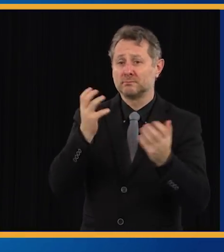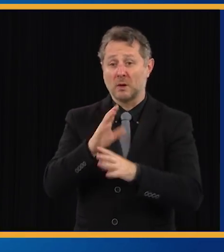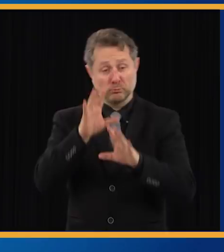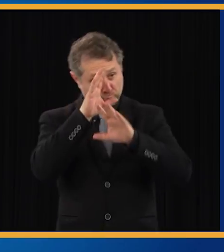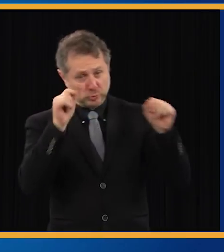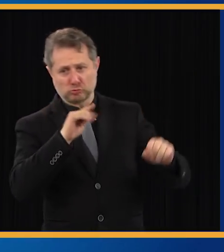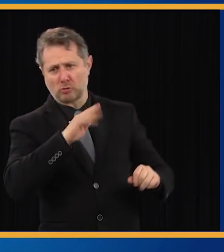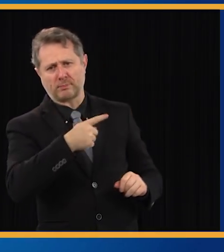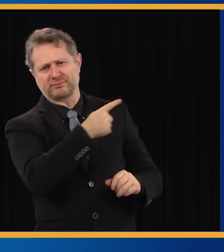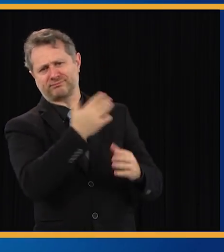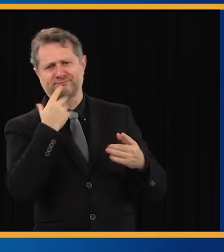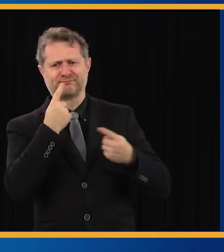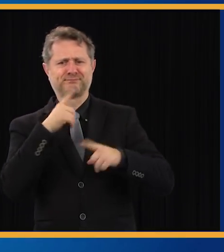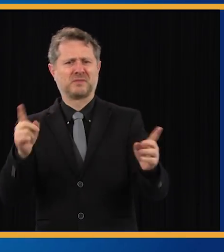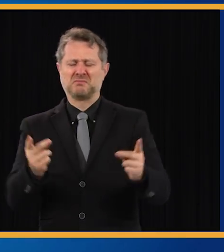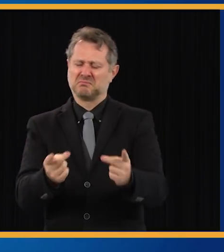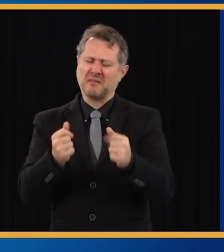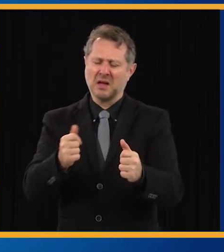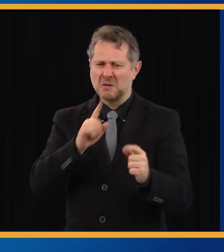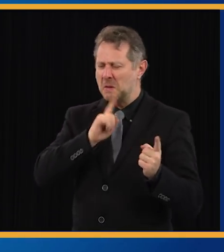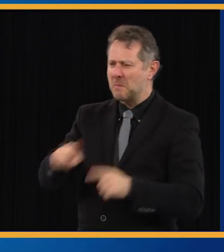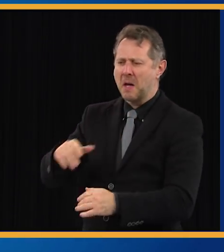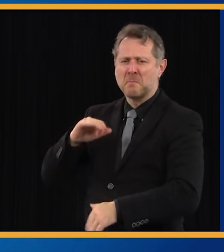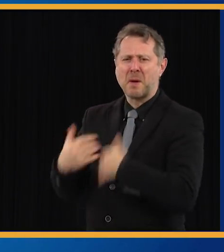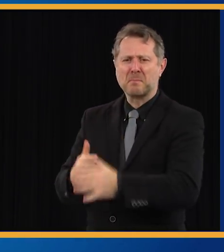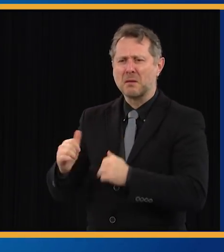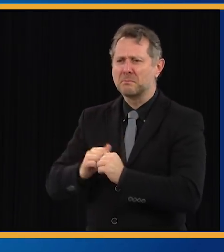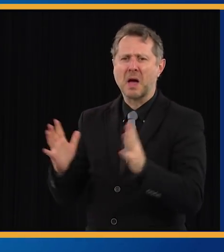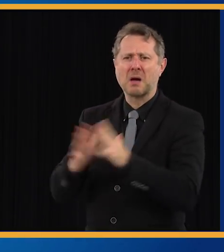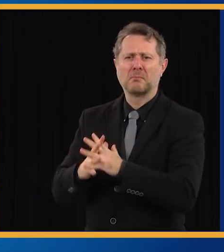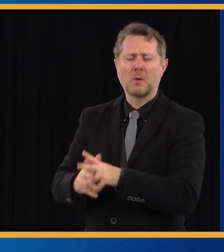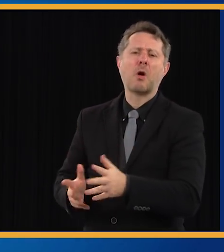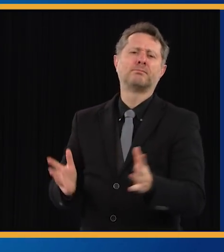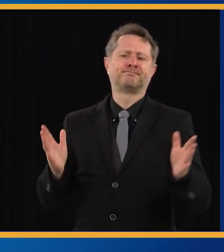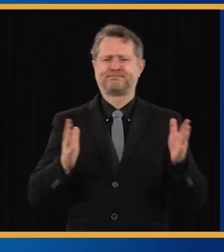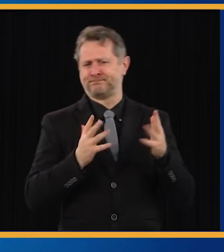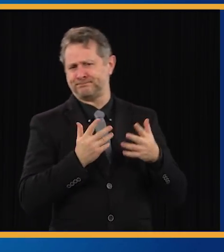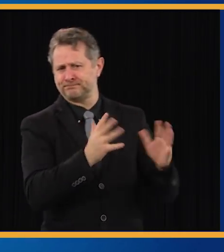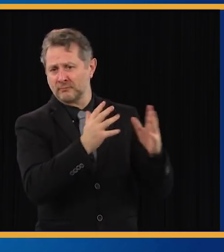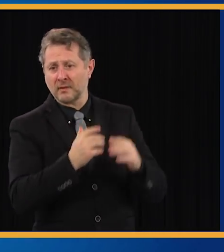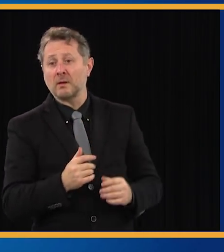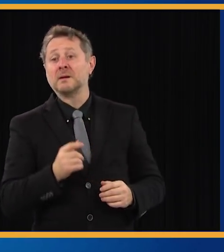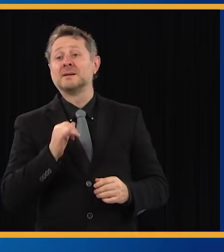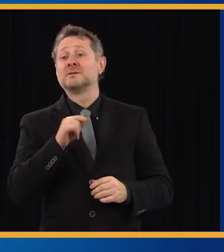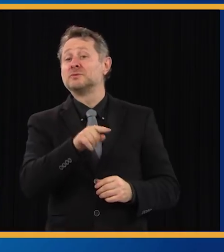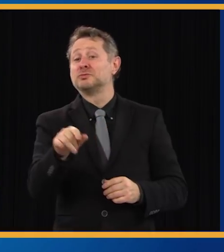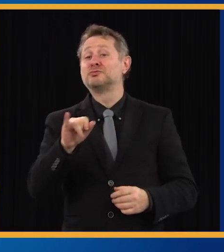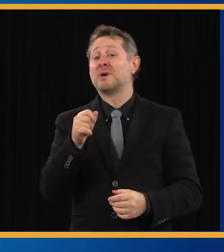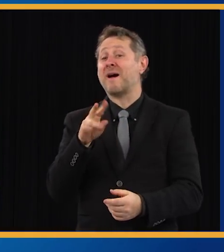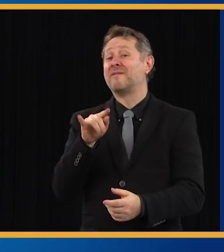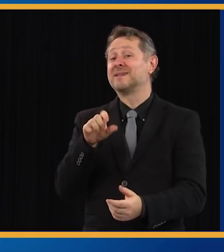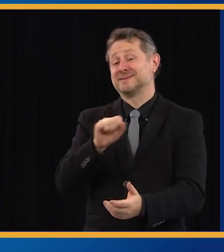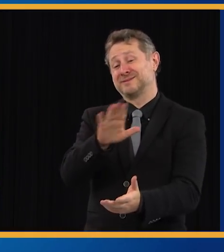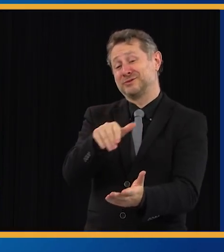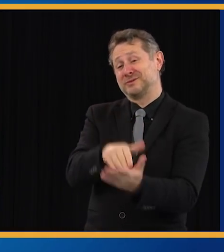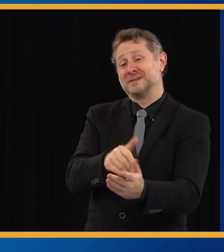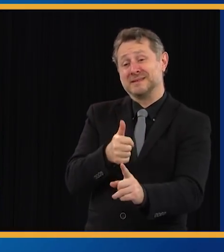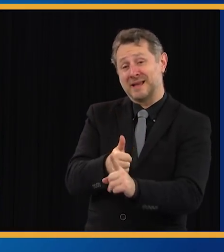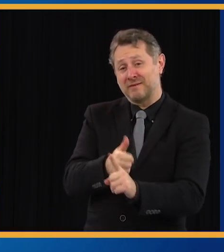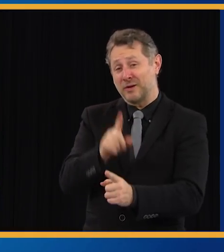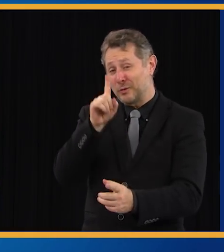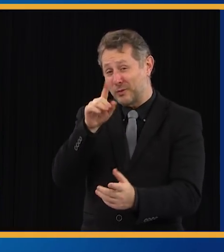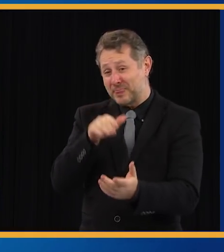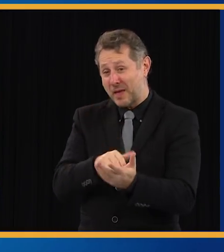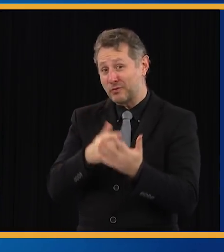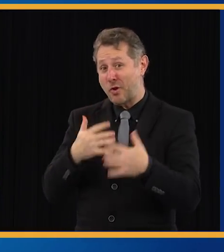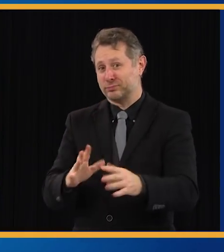it done very quickly. So those facilities, Javits, over 1,000 people went through Javits. We